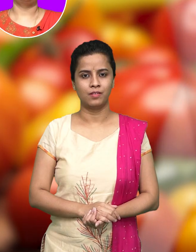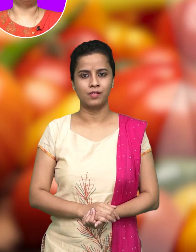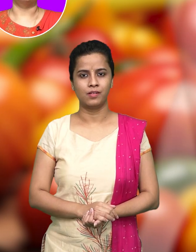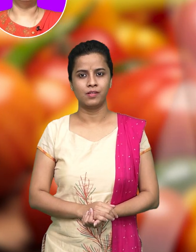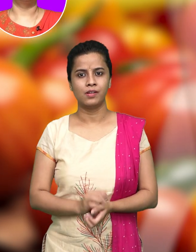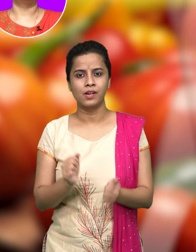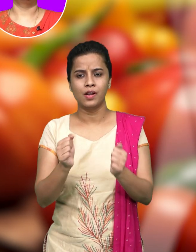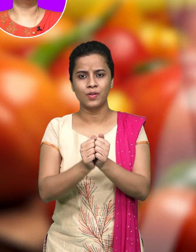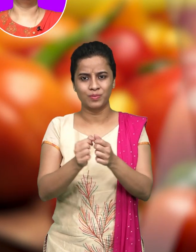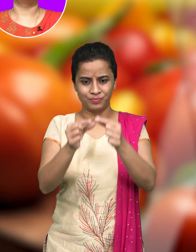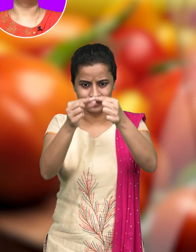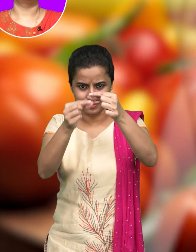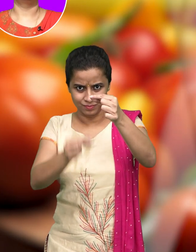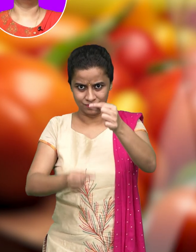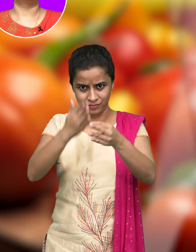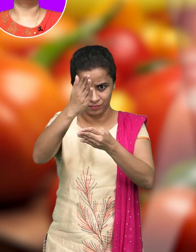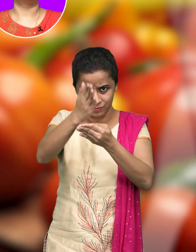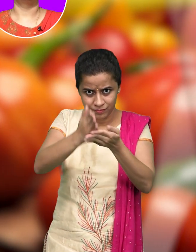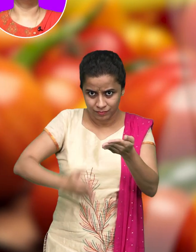along the midrib.